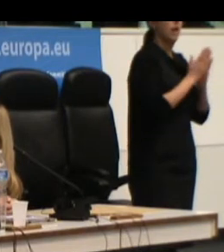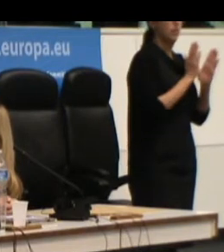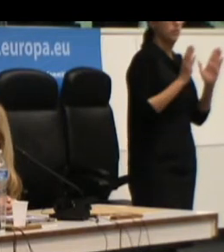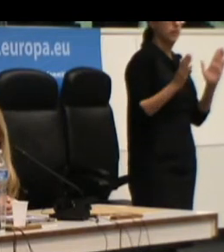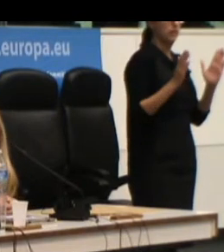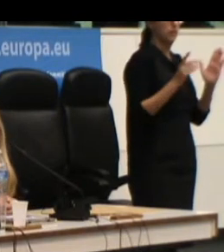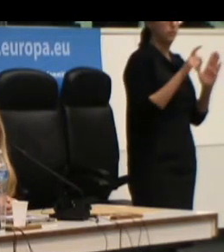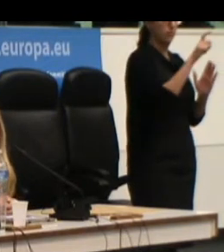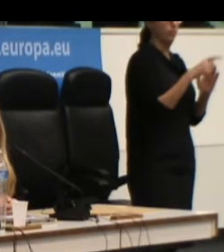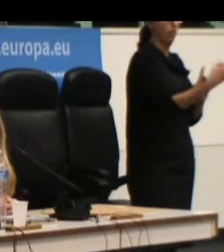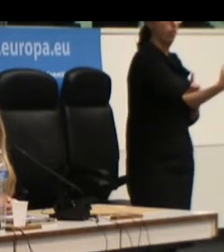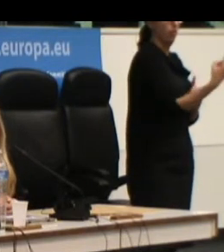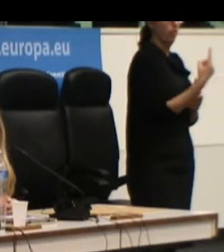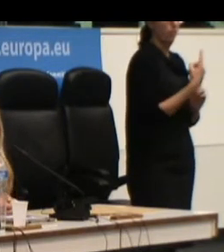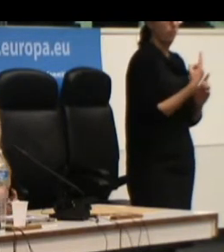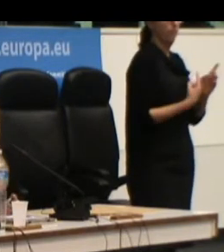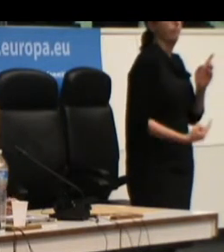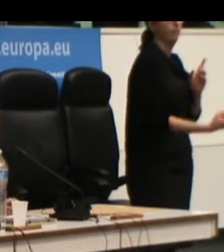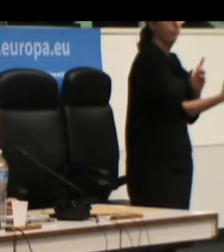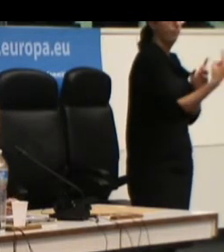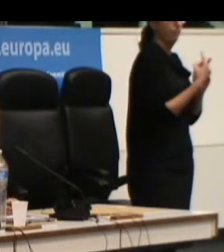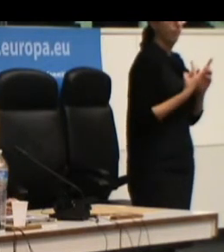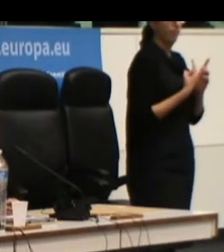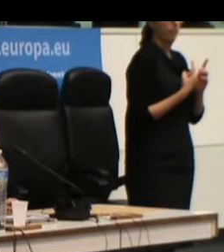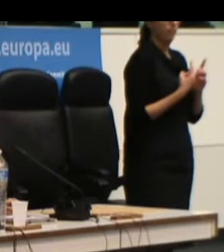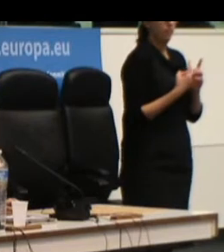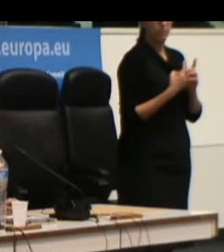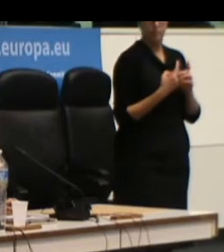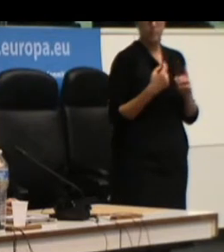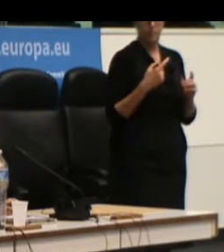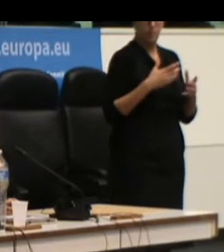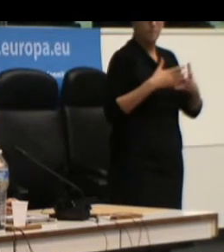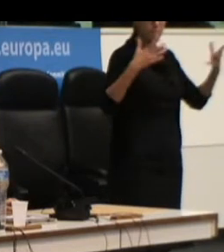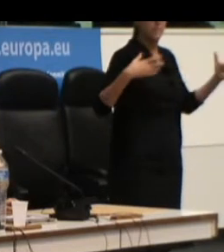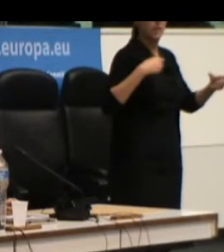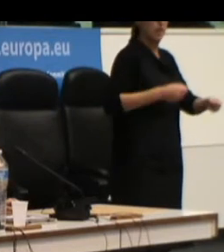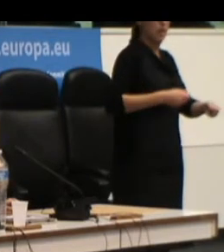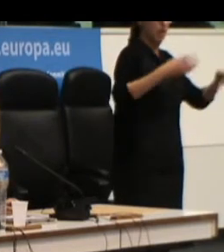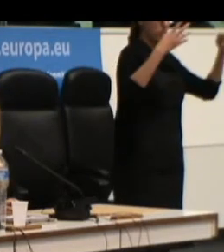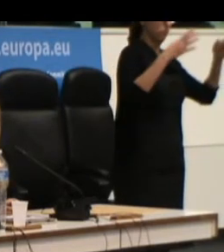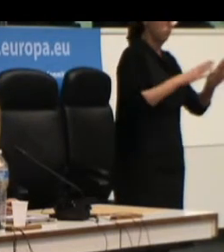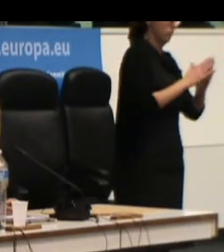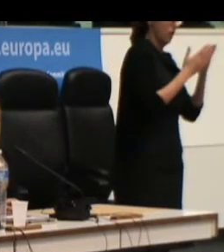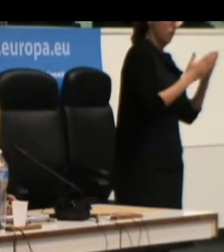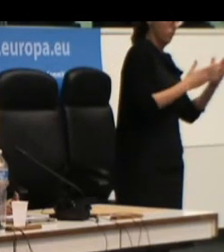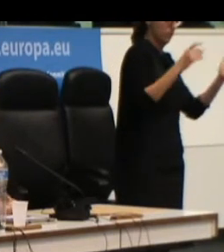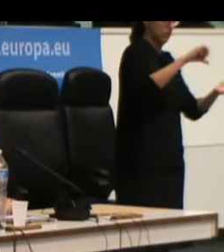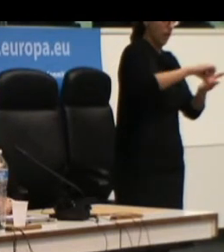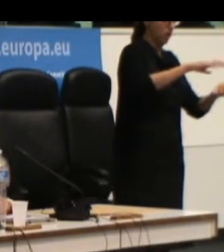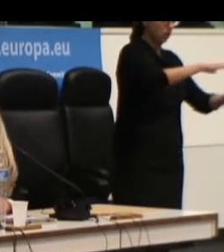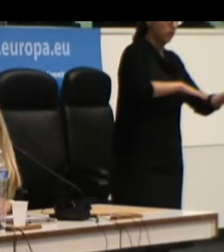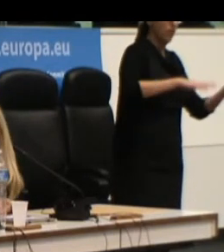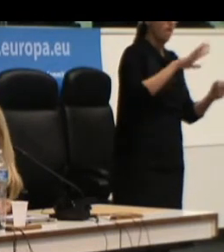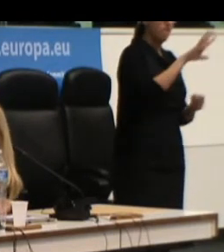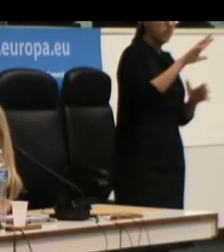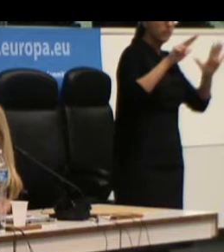declining. Visits to Woolwich Library, which is the large library in the centre of town, increased by